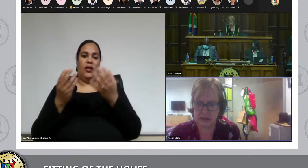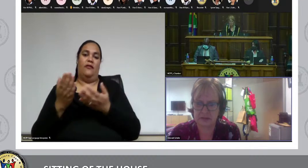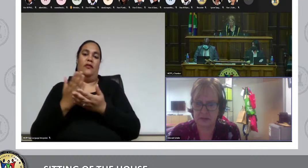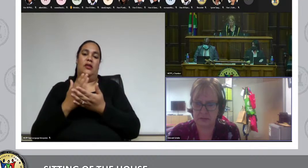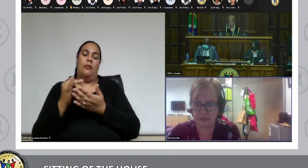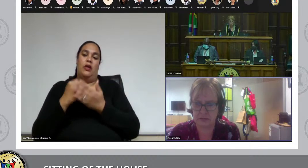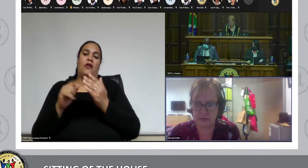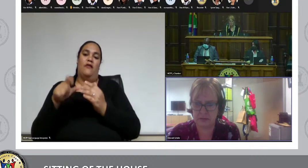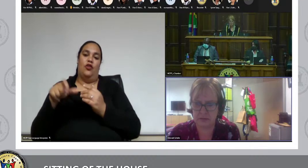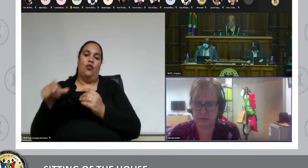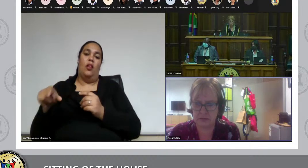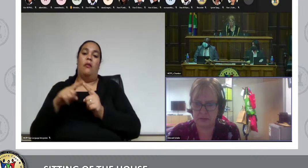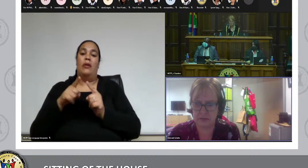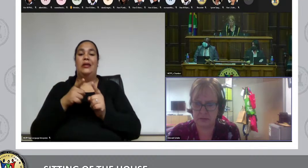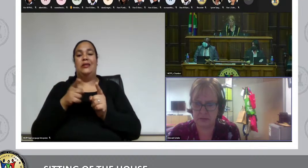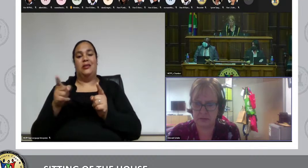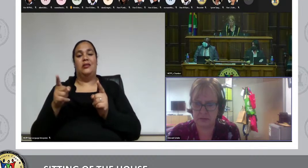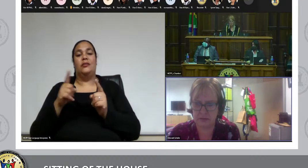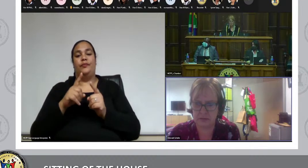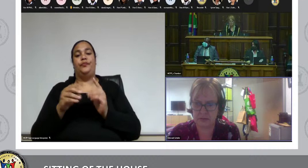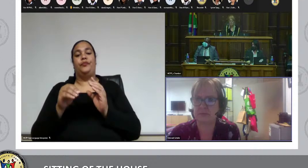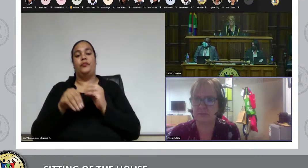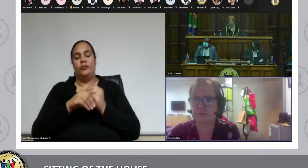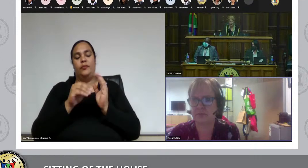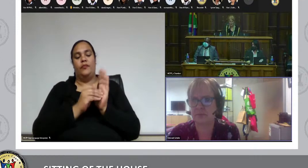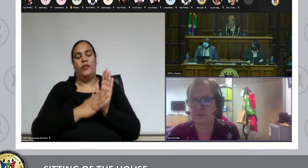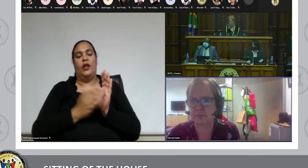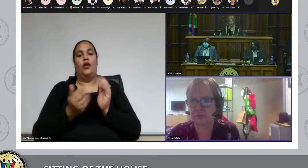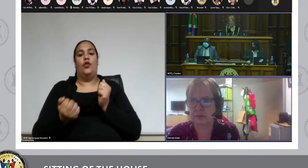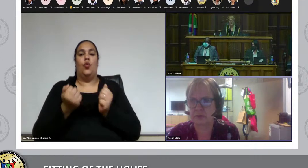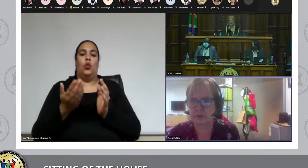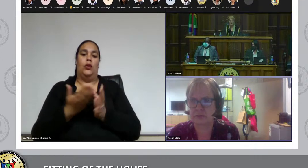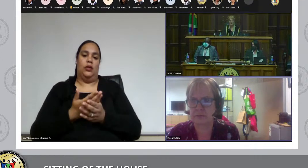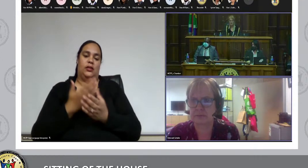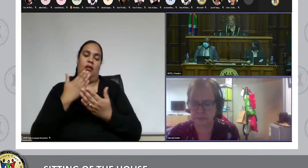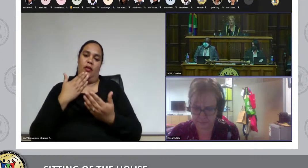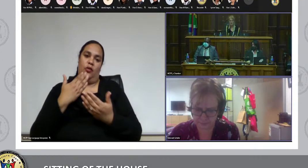individuals. So those will all be aired in the court case. Thank you. Thank you. Honourable Christians.